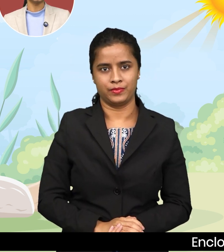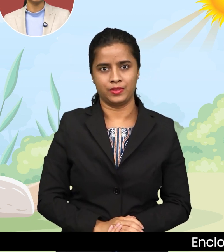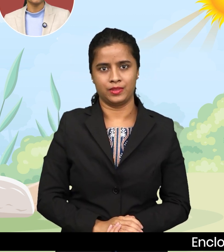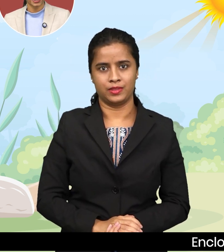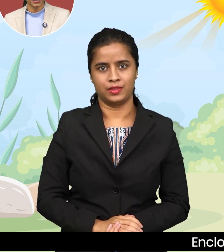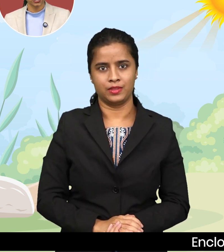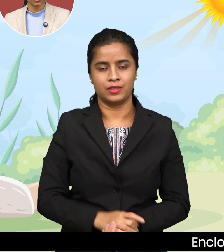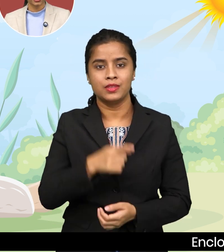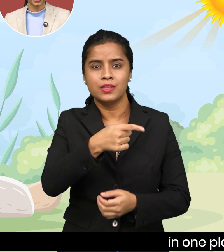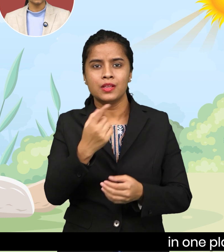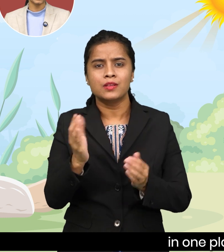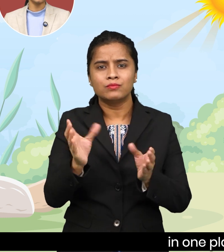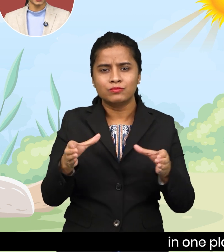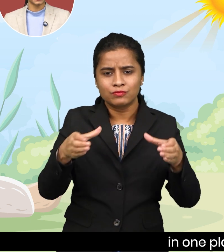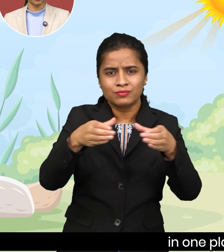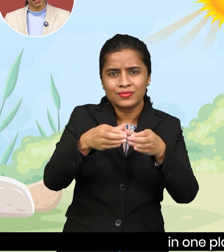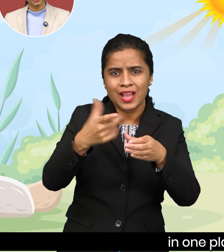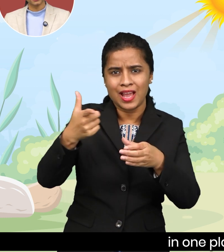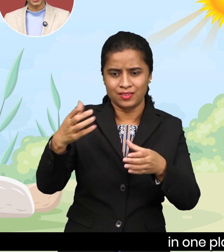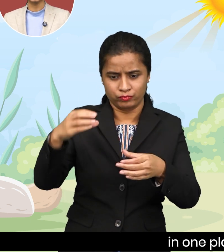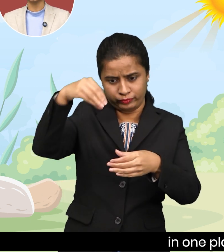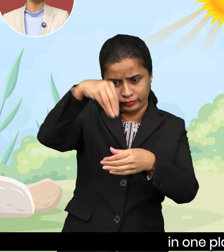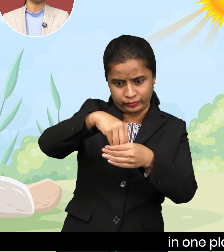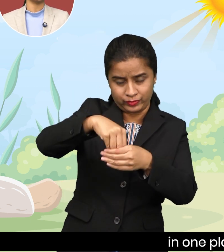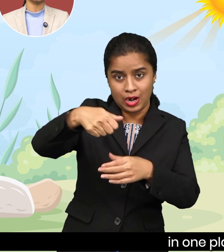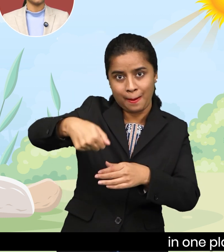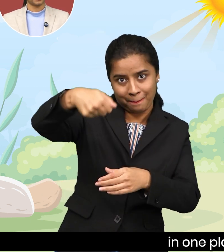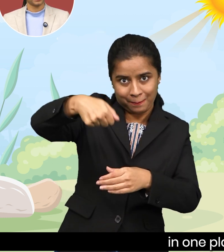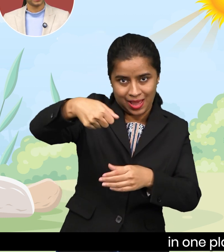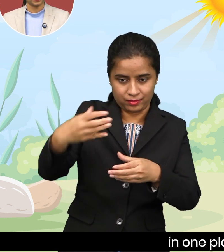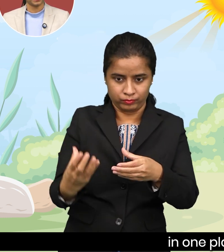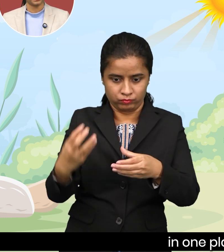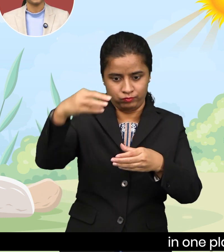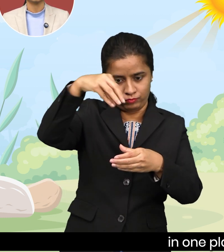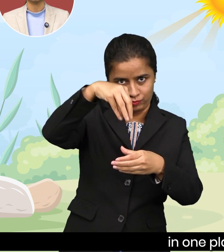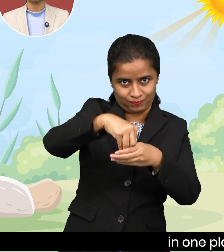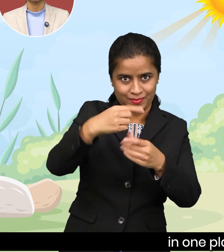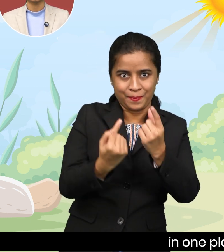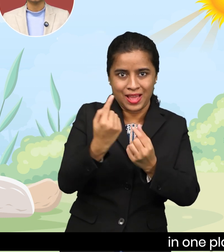Enclose a leafy branch in one plastic bag and close it.